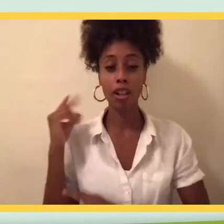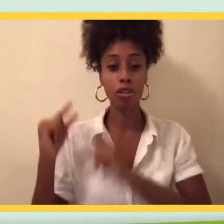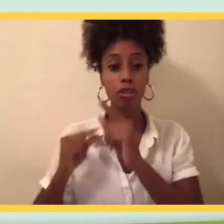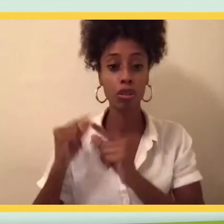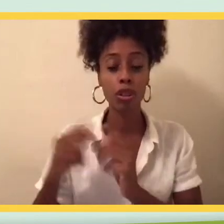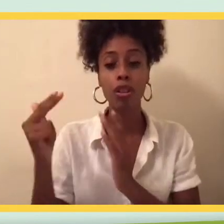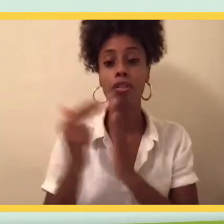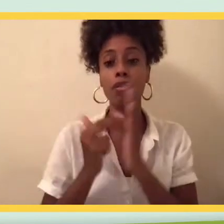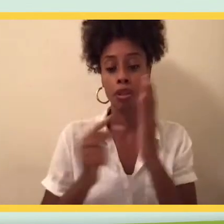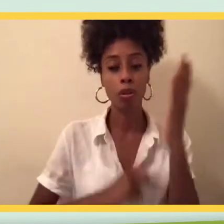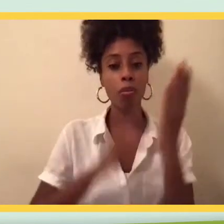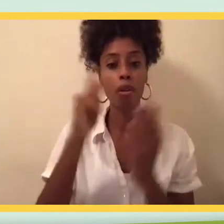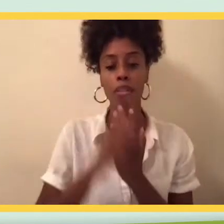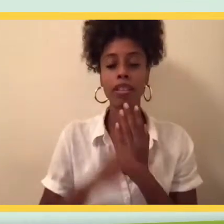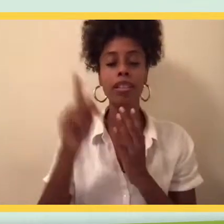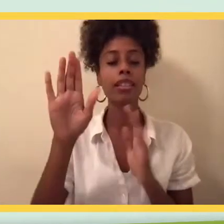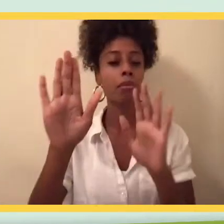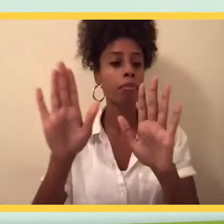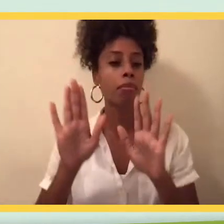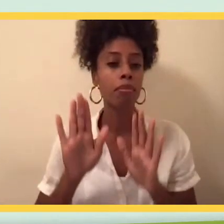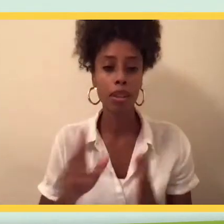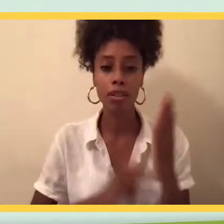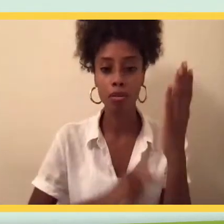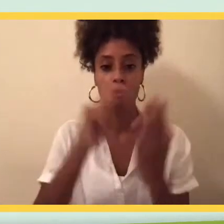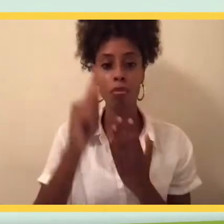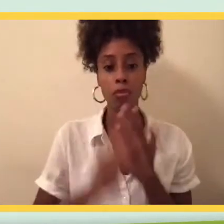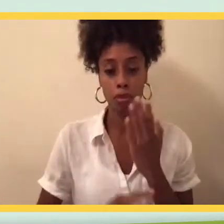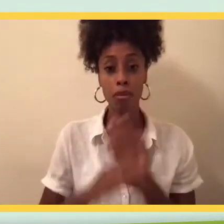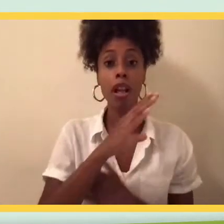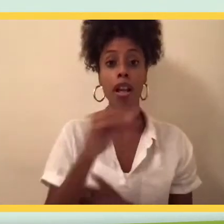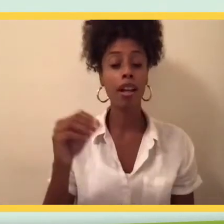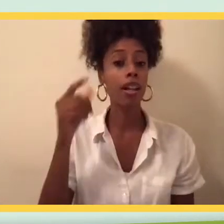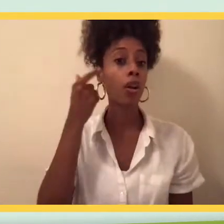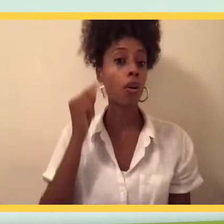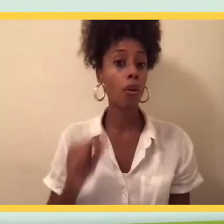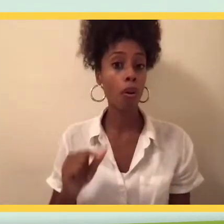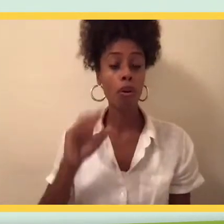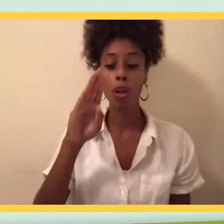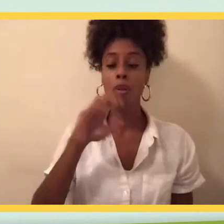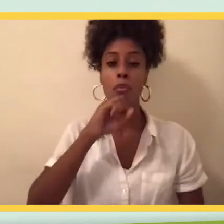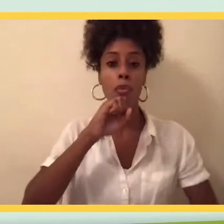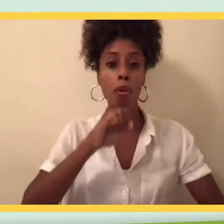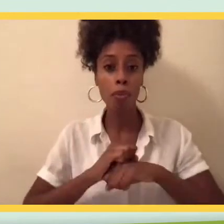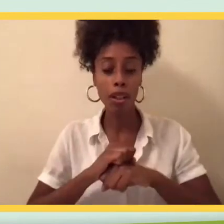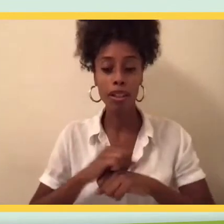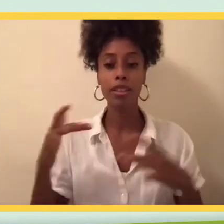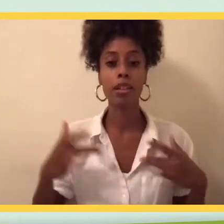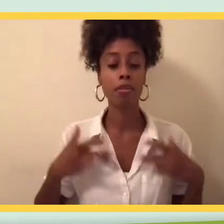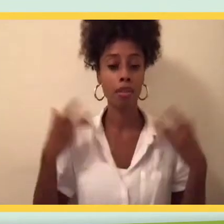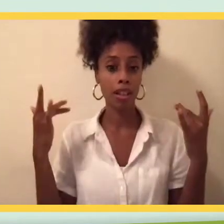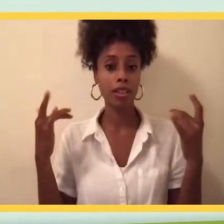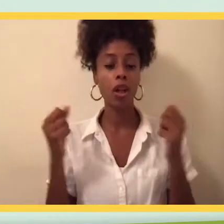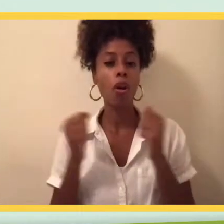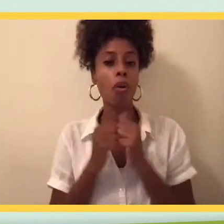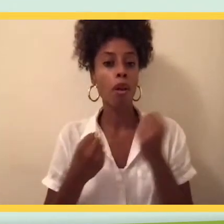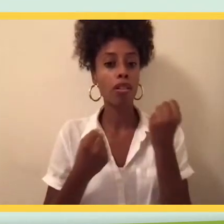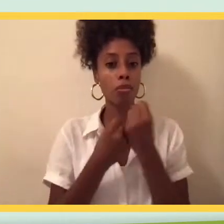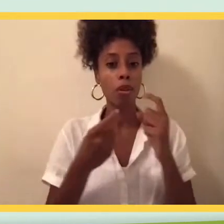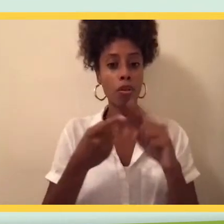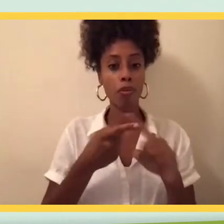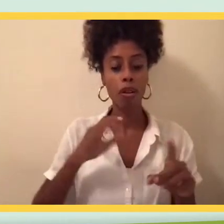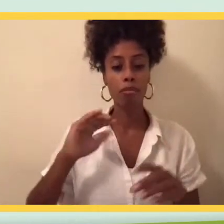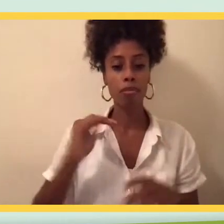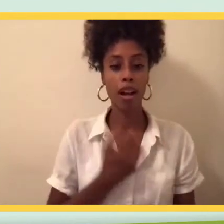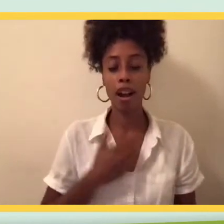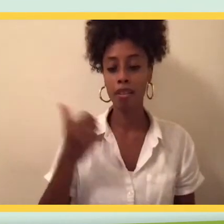program, and Golden Bricks Events, with additional support from our sponsors, including the Washington State